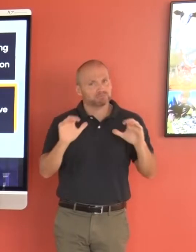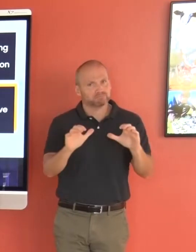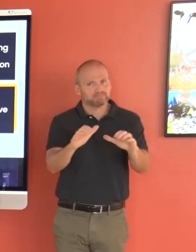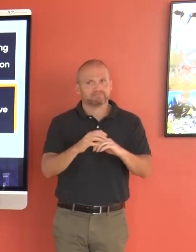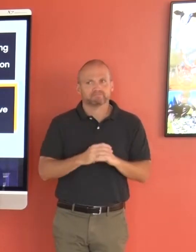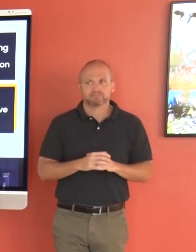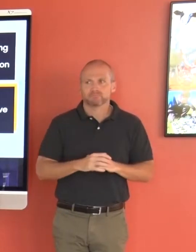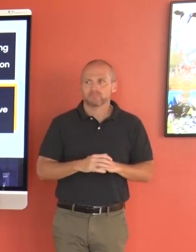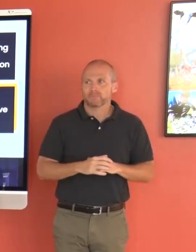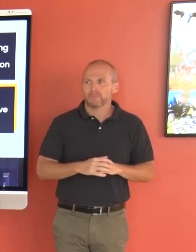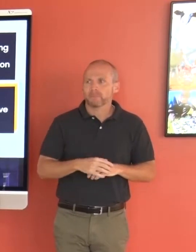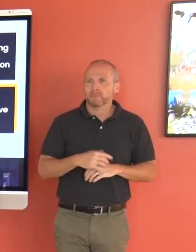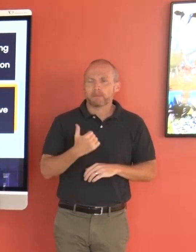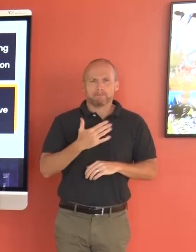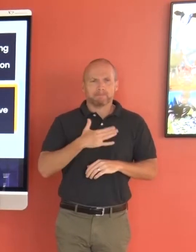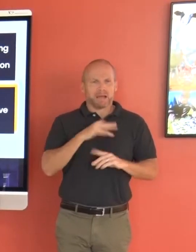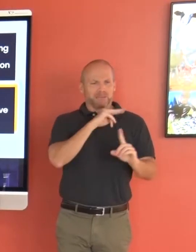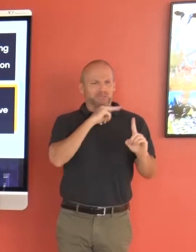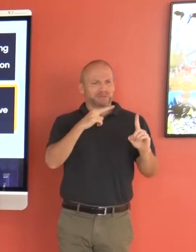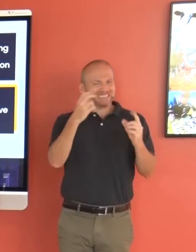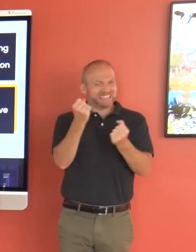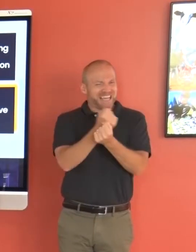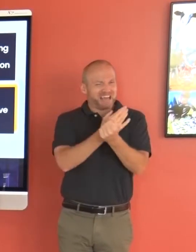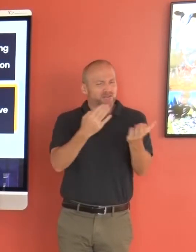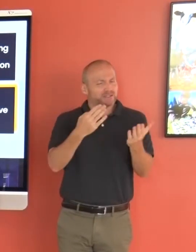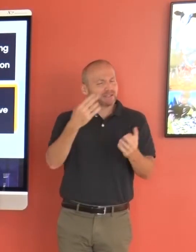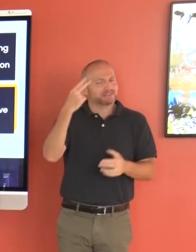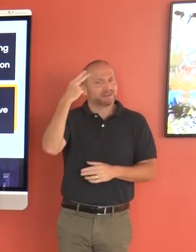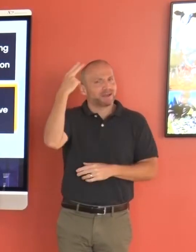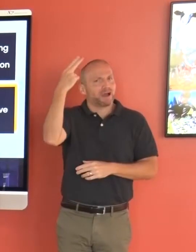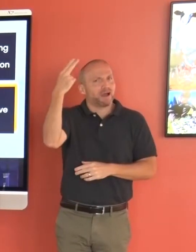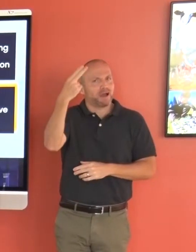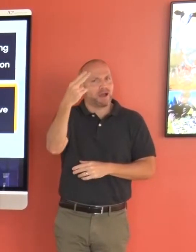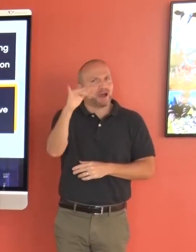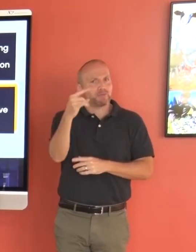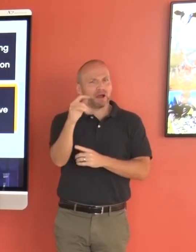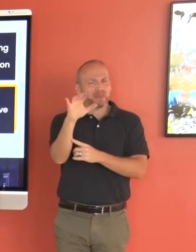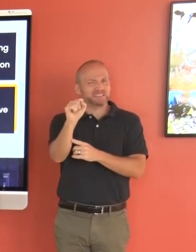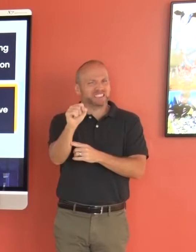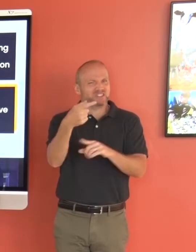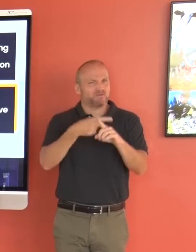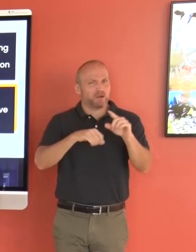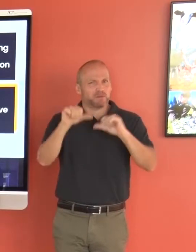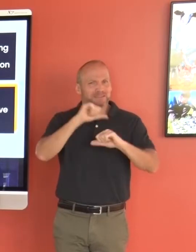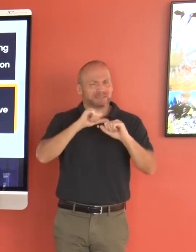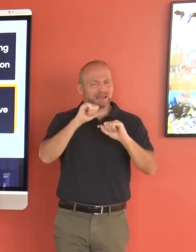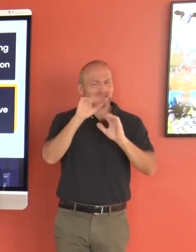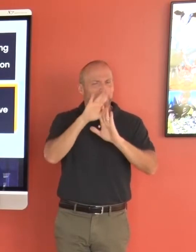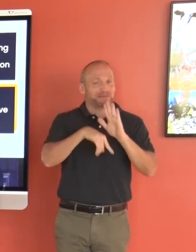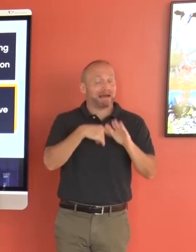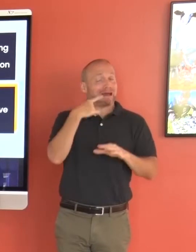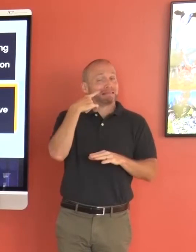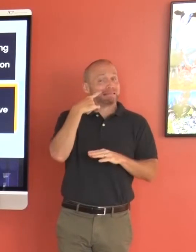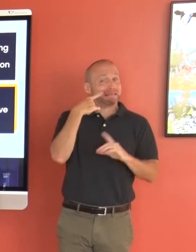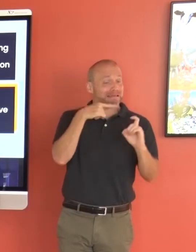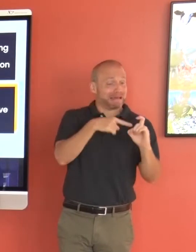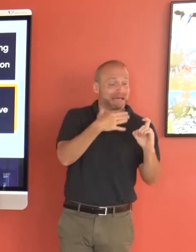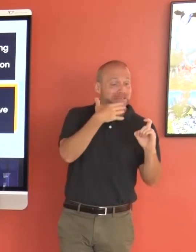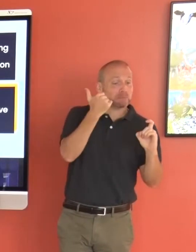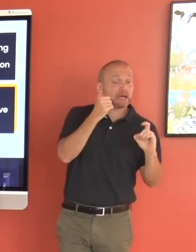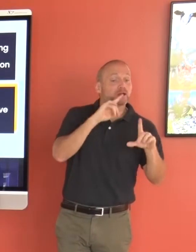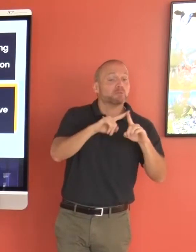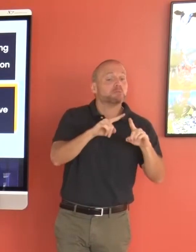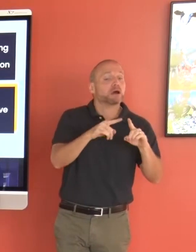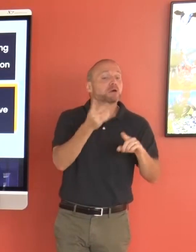treat everything as a hypothesis. You know, it's a science background. I think it would be better if we did X, but we're going to look at the data and